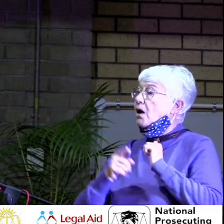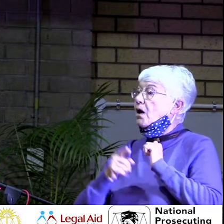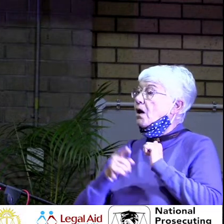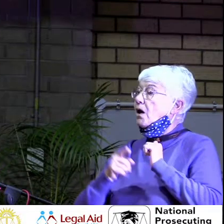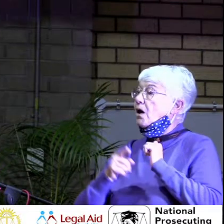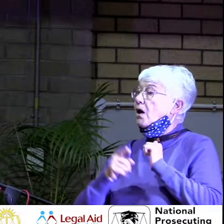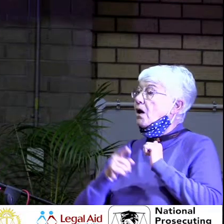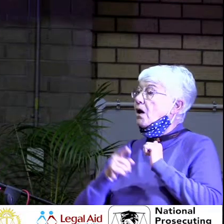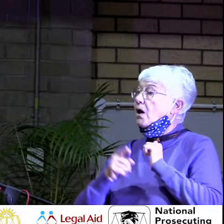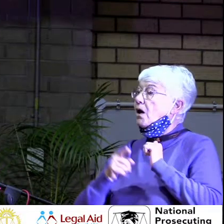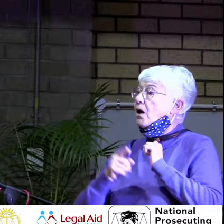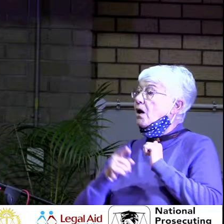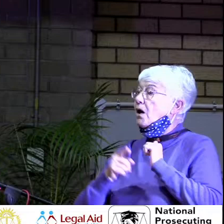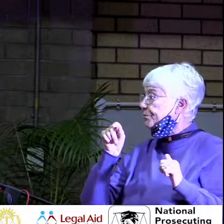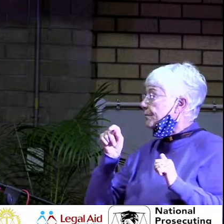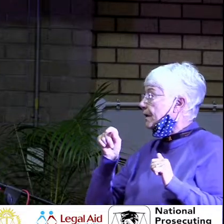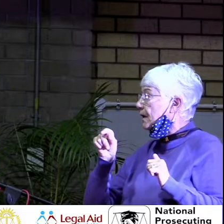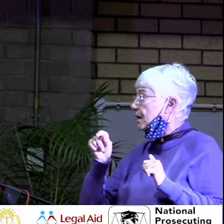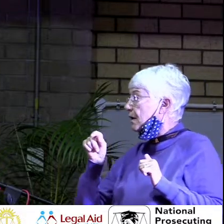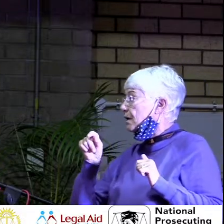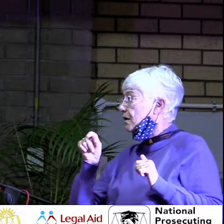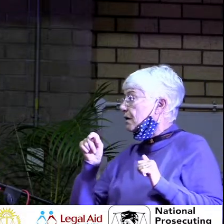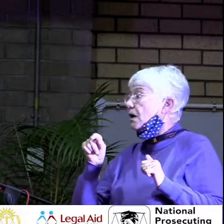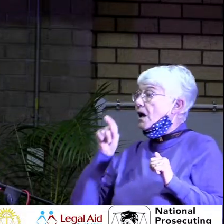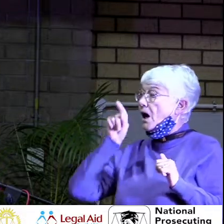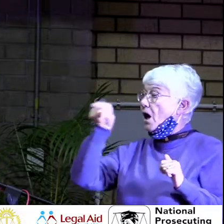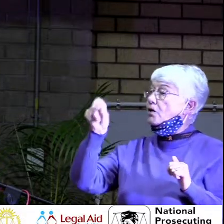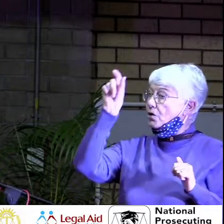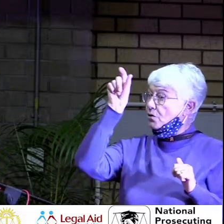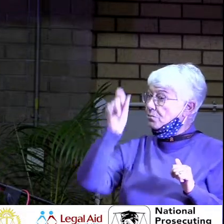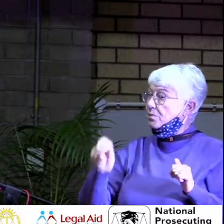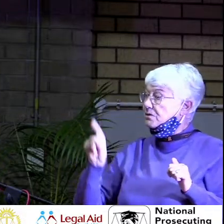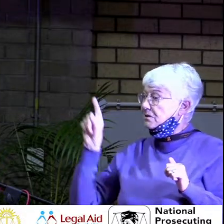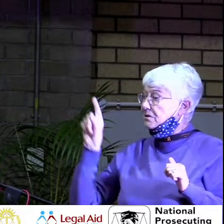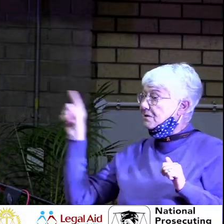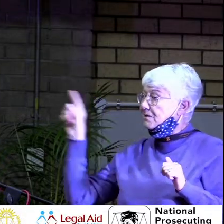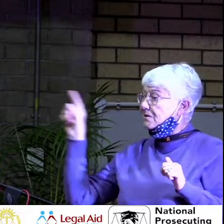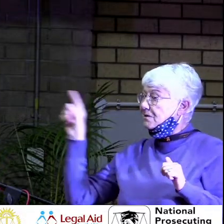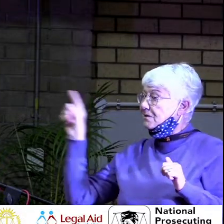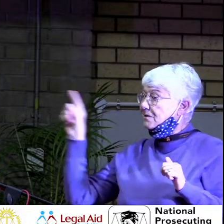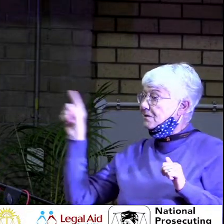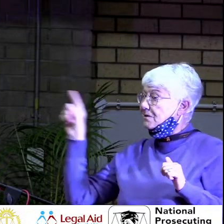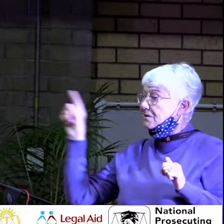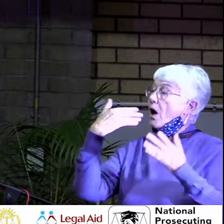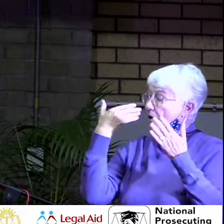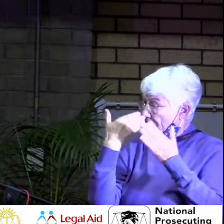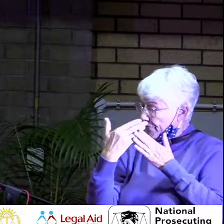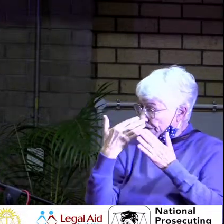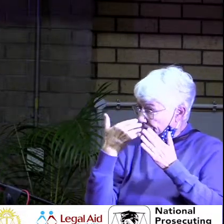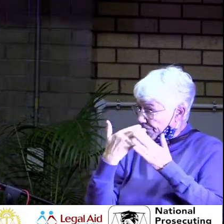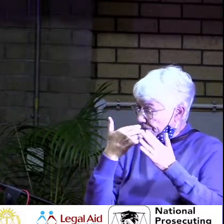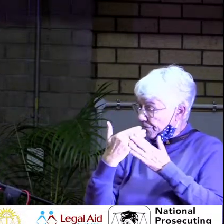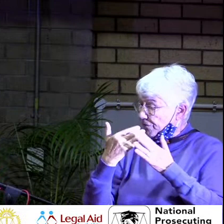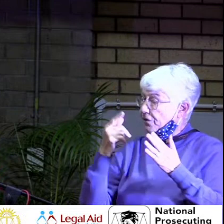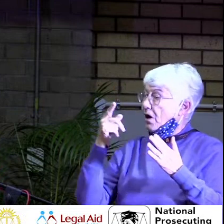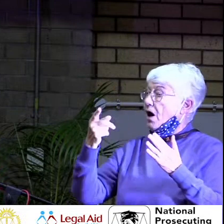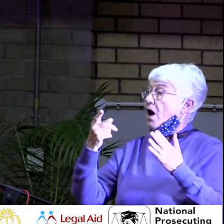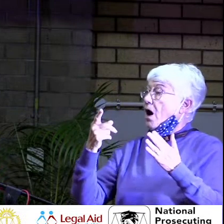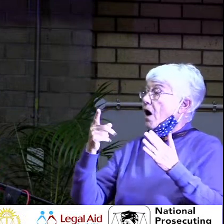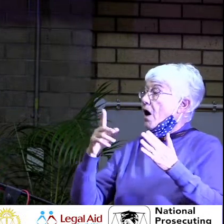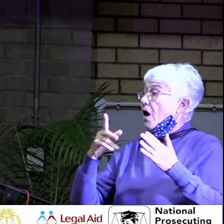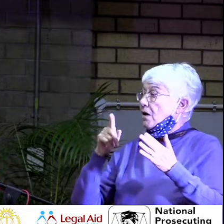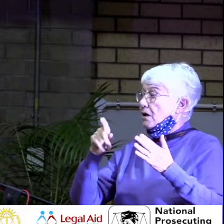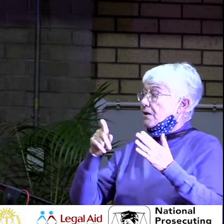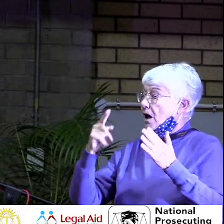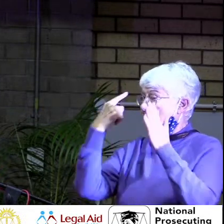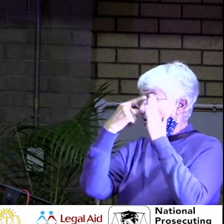know, there's a victim charter, and the victim charter emphasizes the rights of all the victims or the survivors. There's 5 of